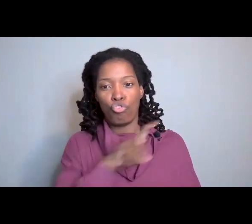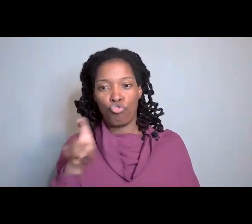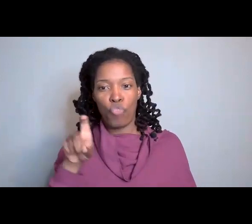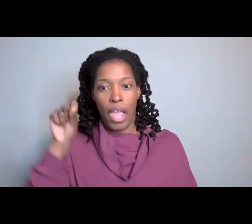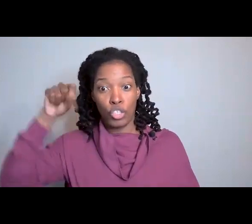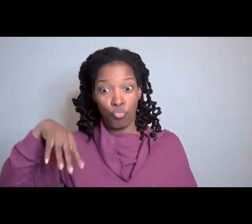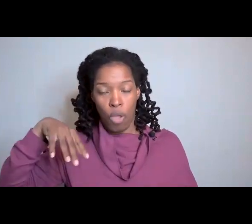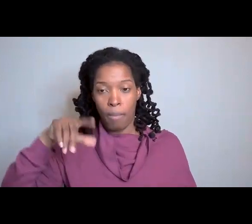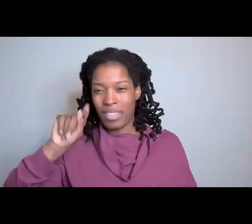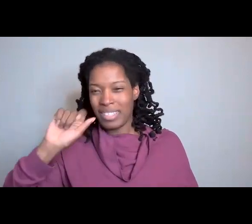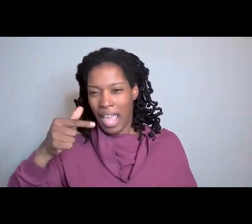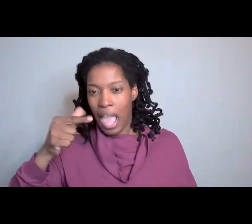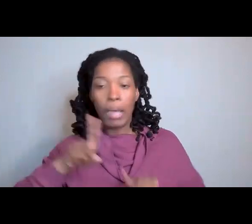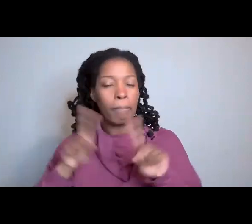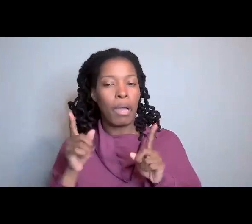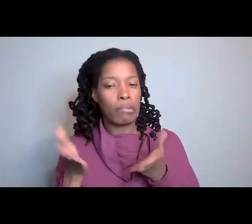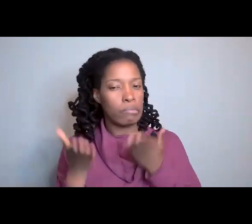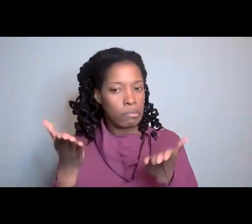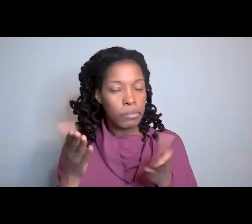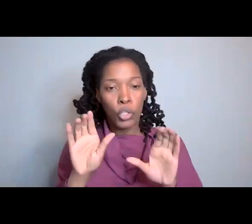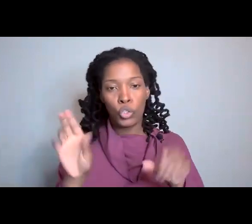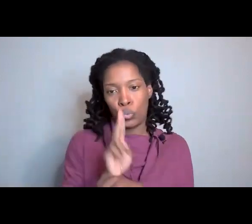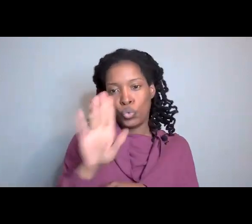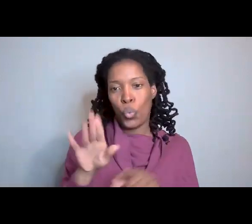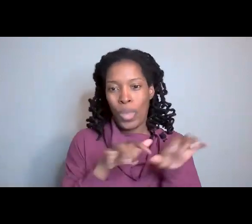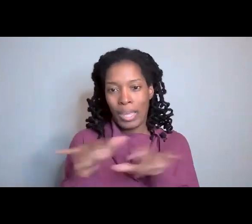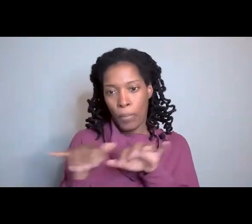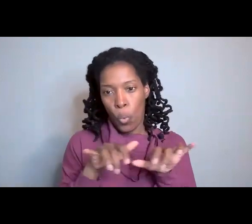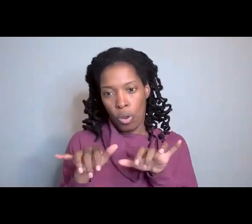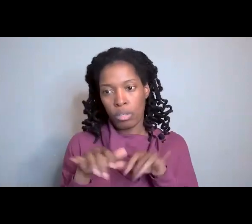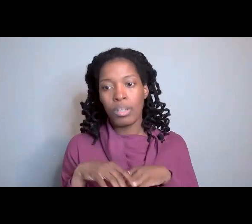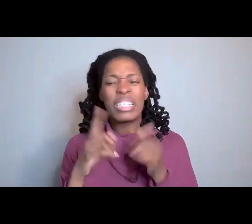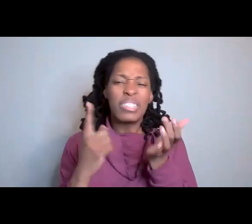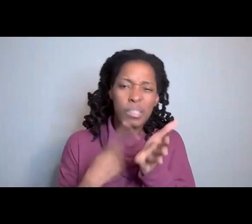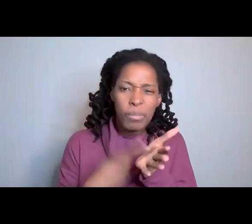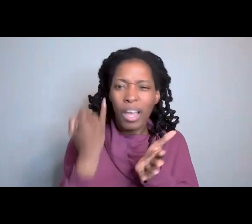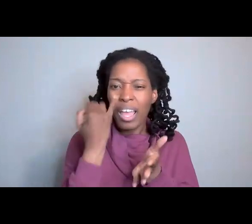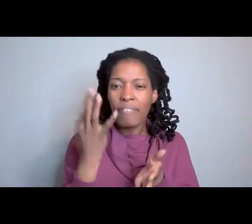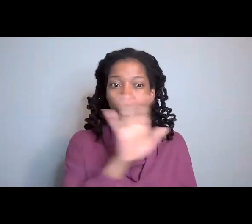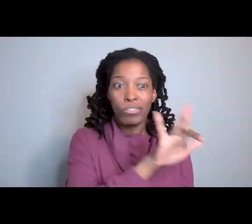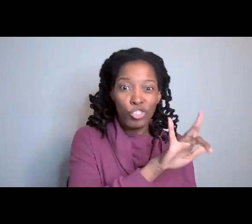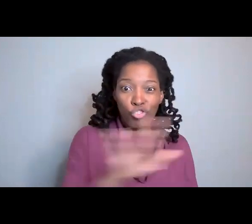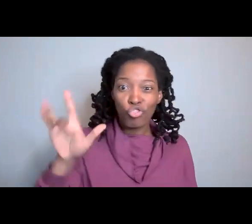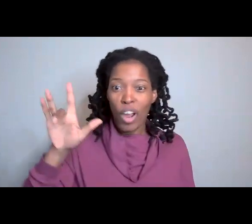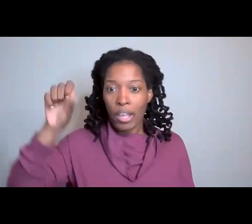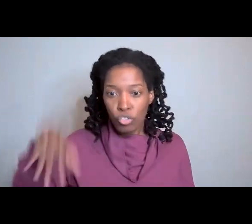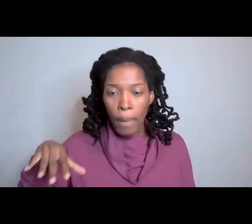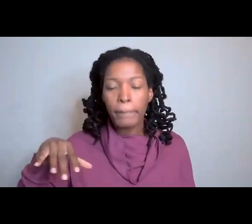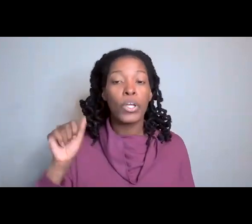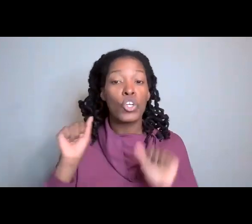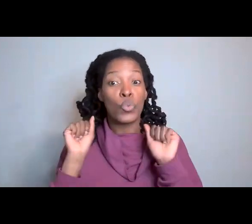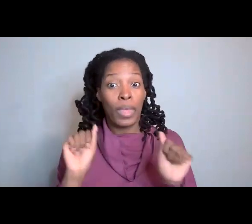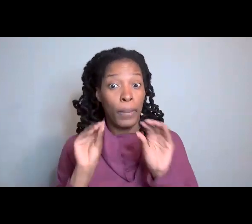your keyboard, because sometimes when dragging and dropping, you can put a tag into